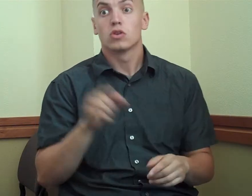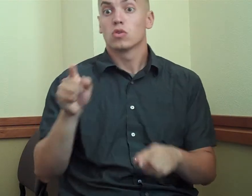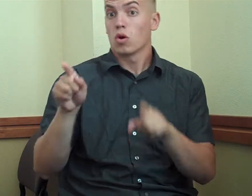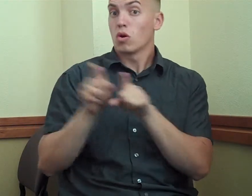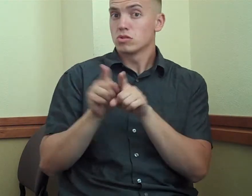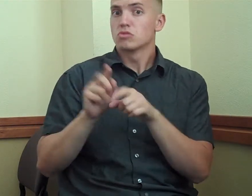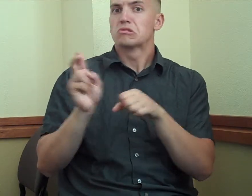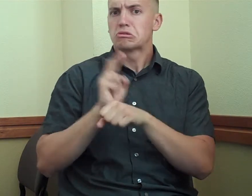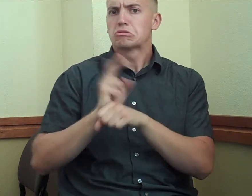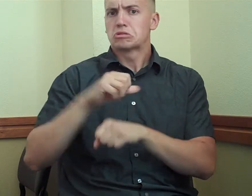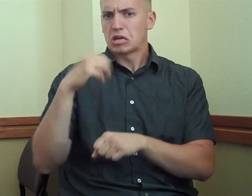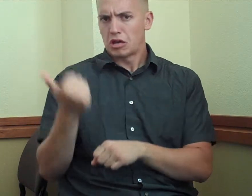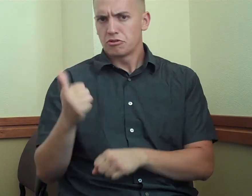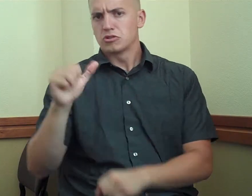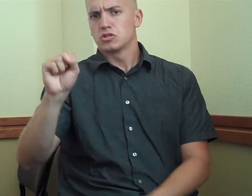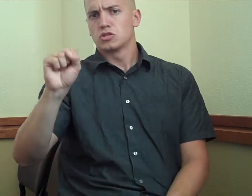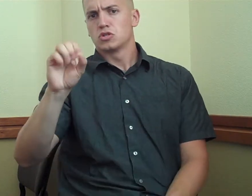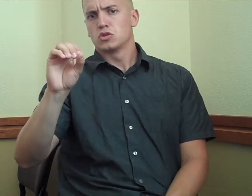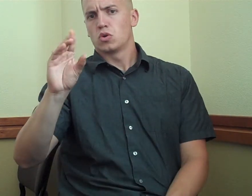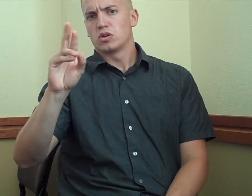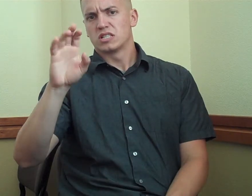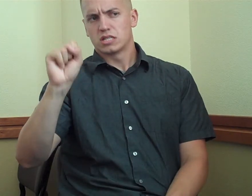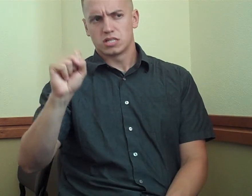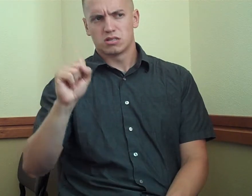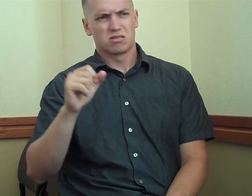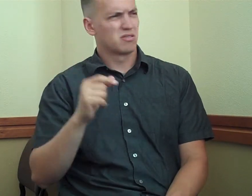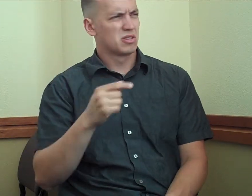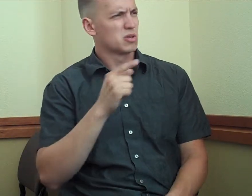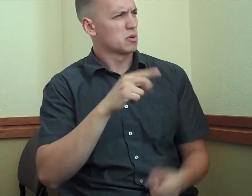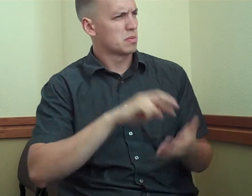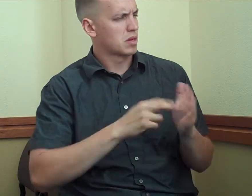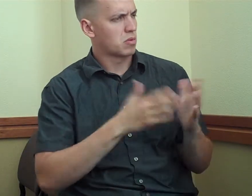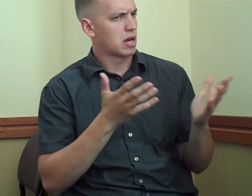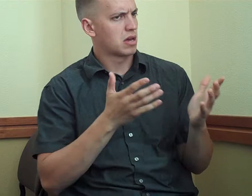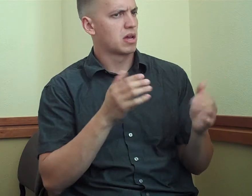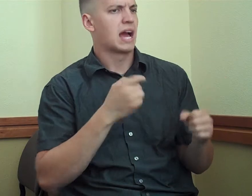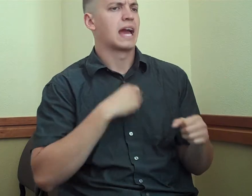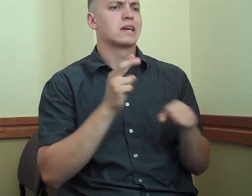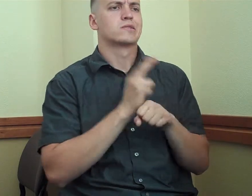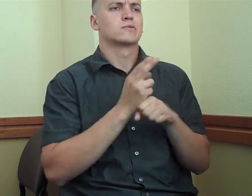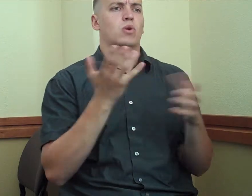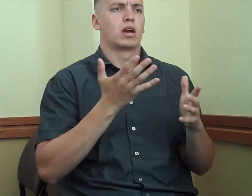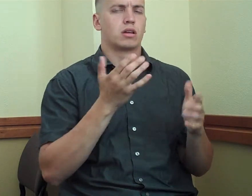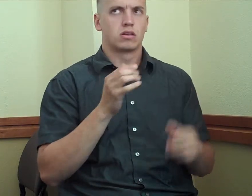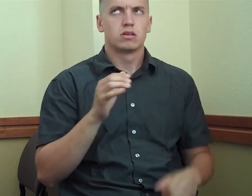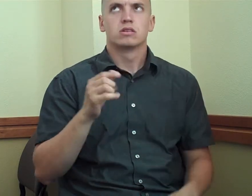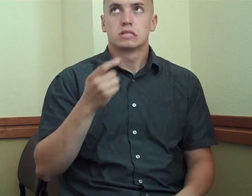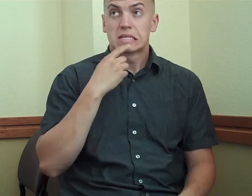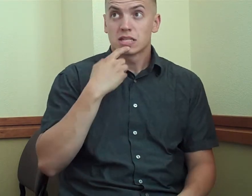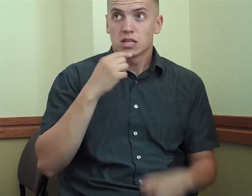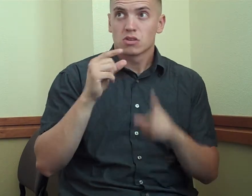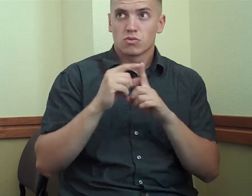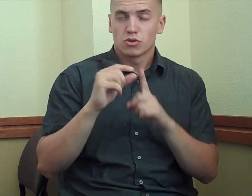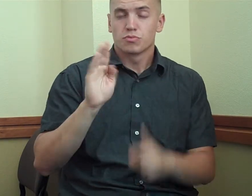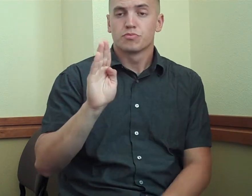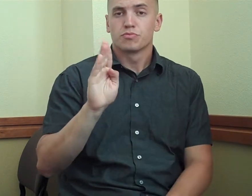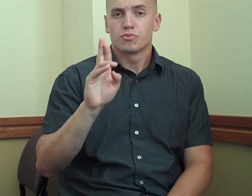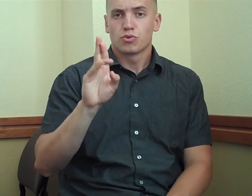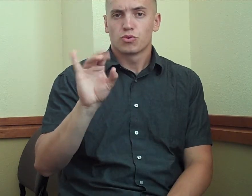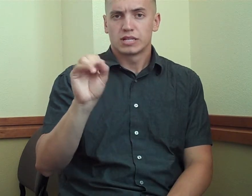what other source did you see me use? Like when it said bristles, you use the brush. I